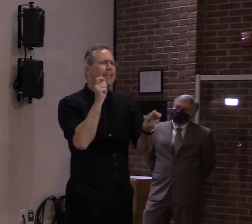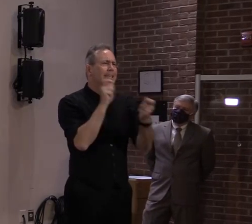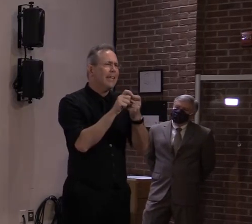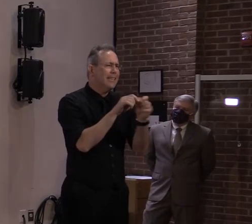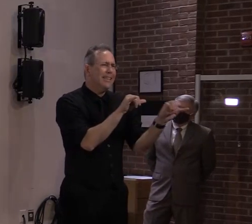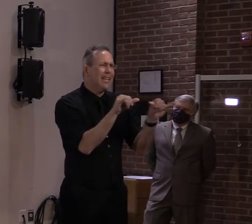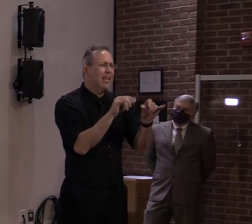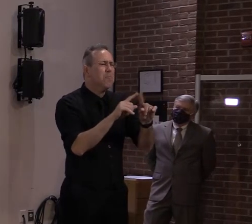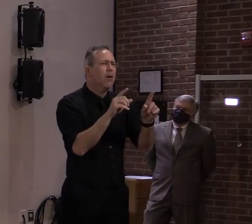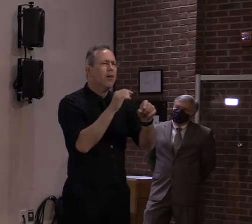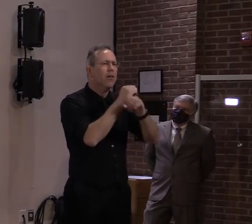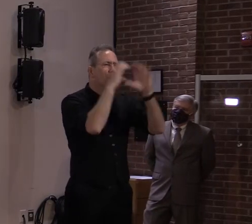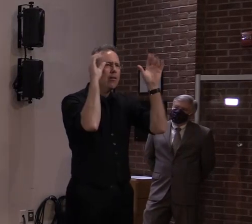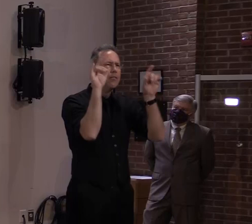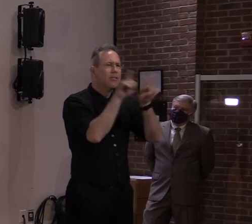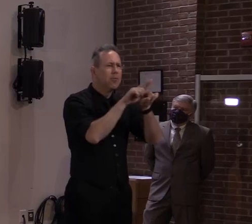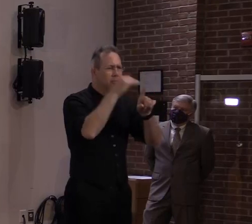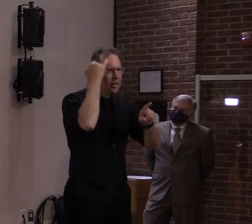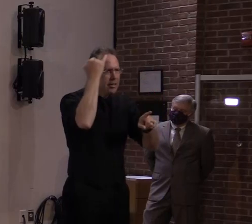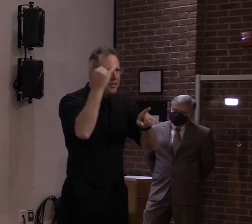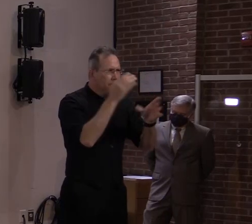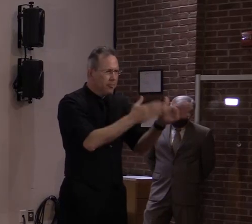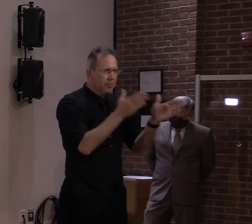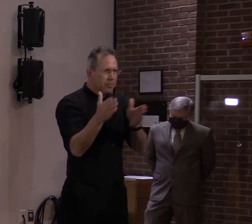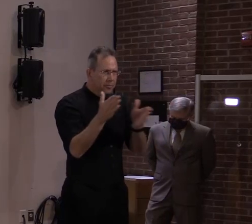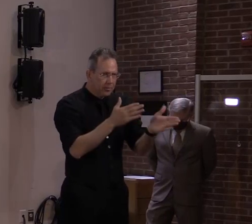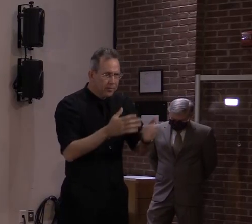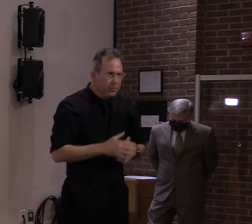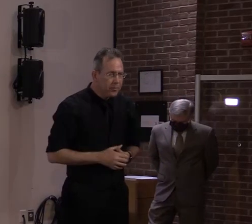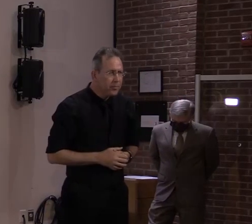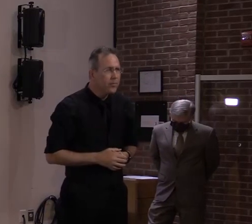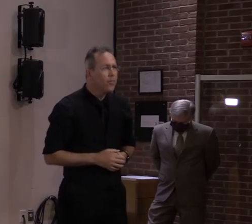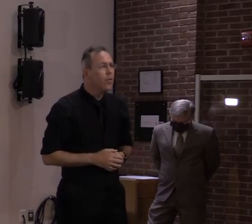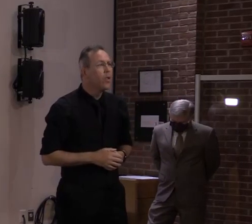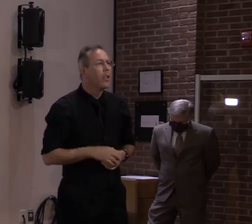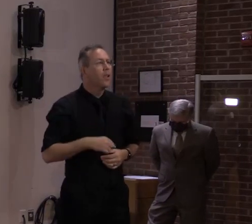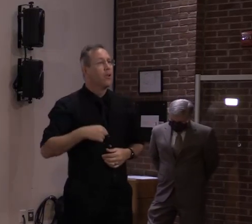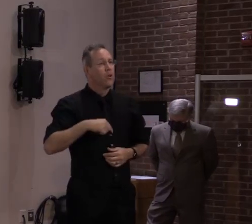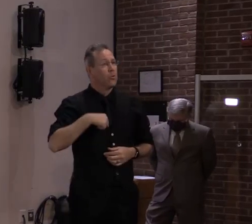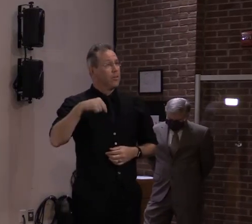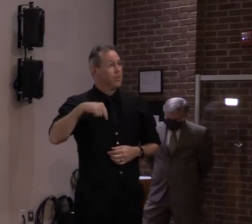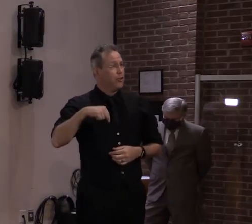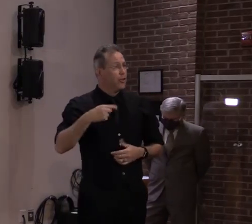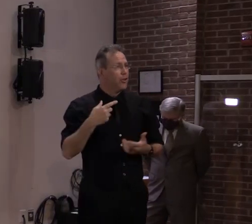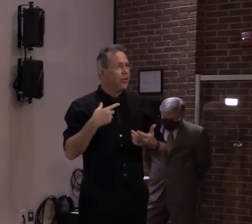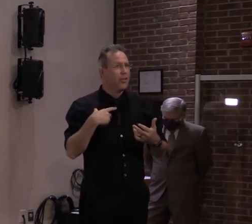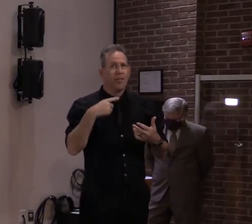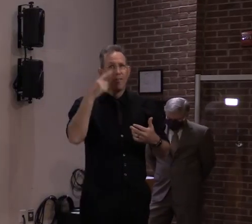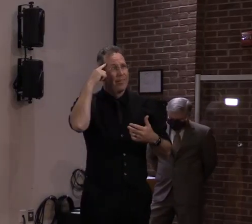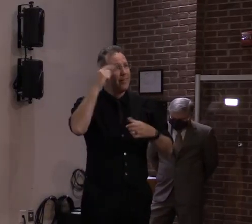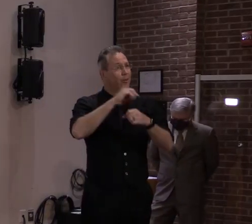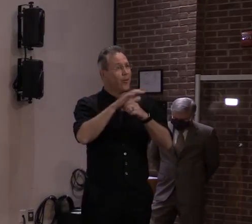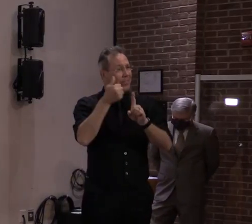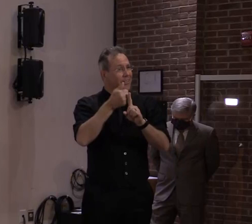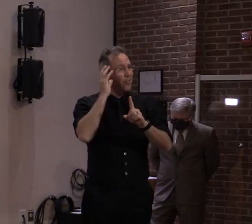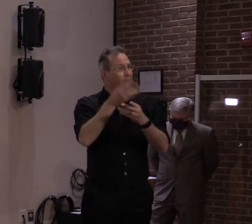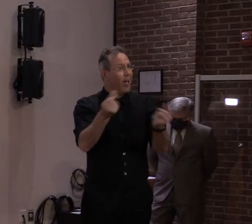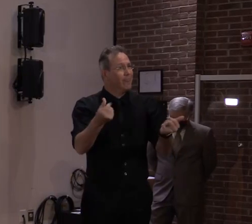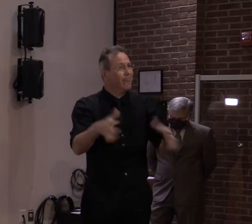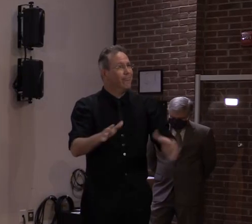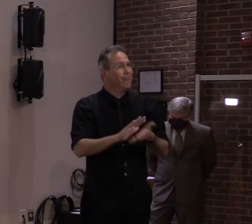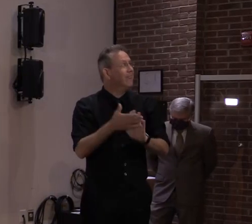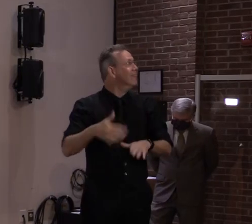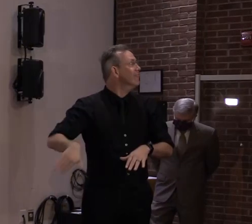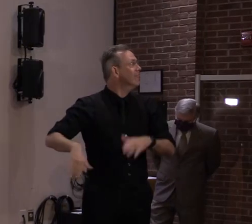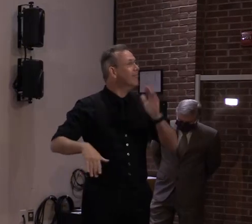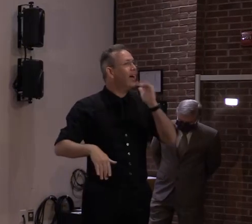this pandemic and lose track of it, and you know, things will quiet down and we'll just sit back and go